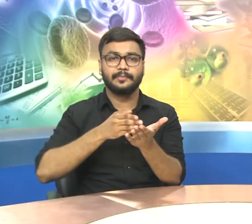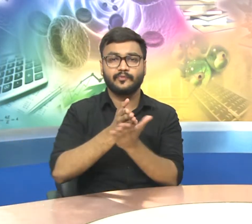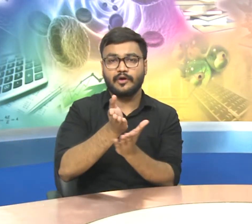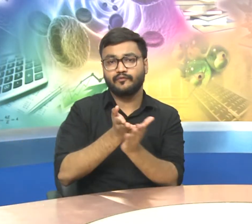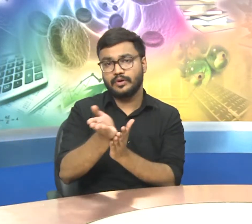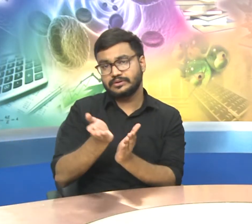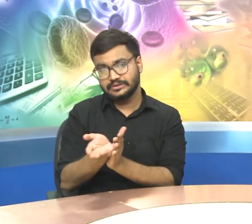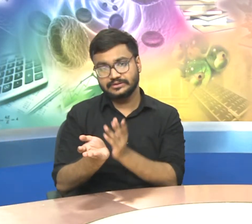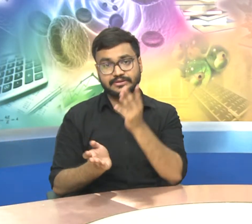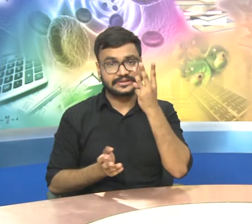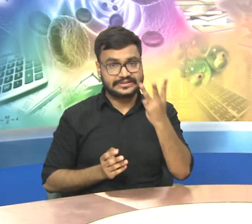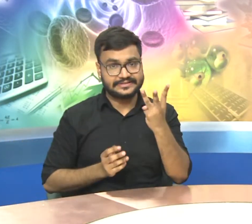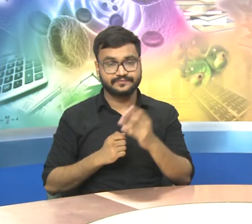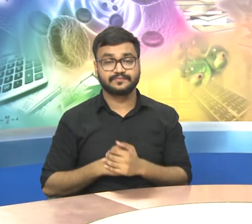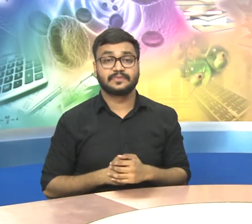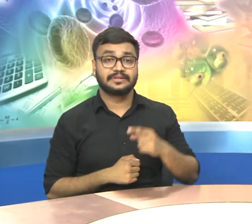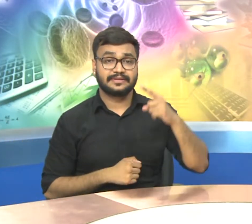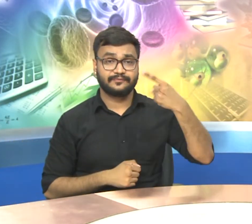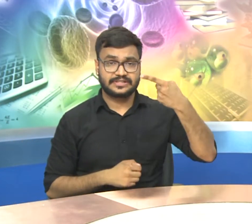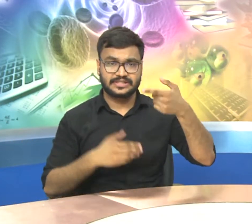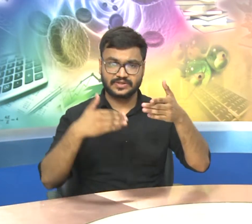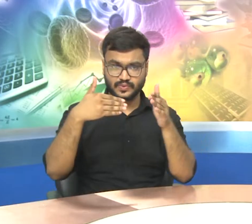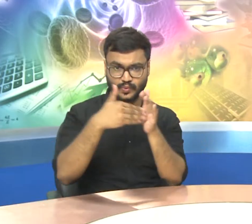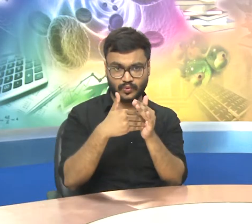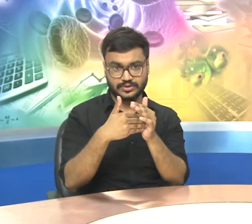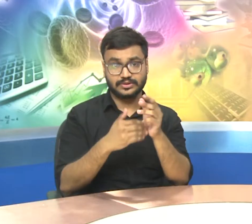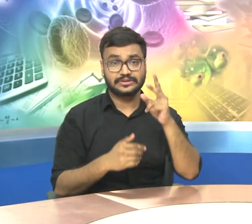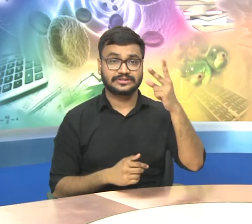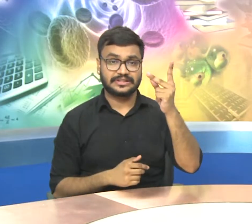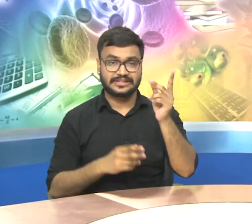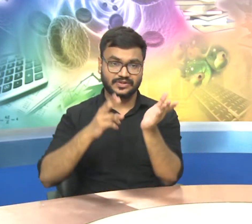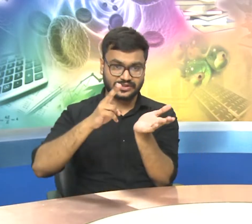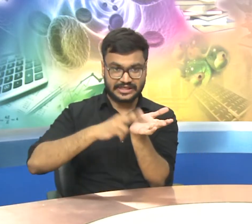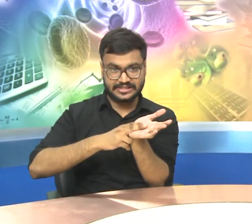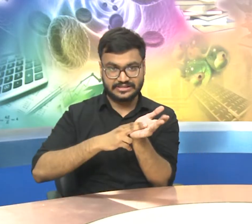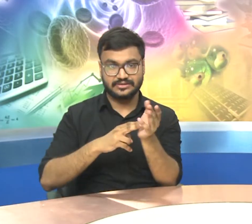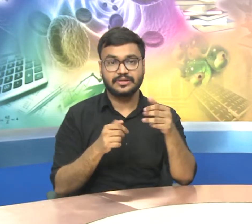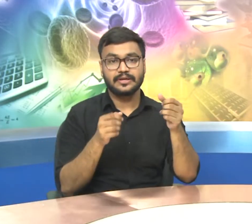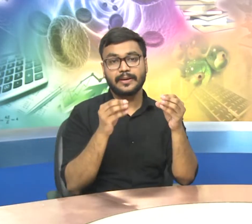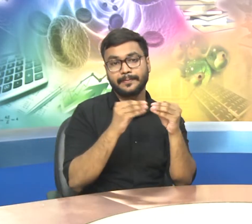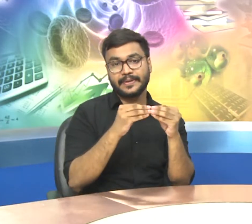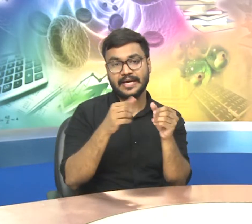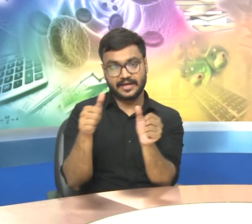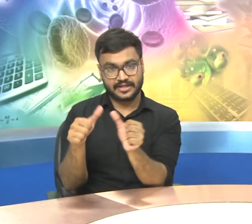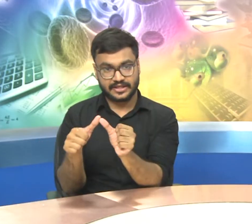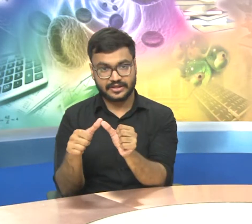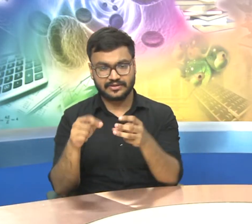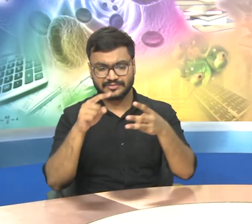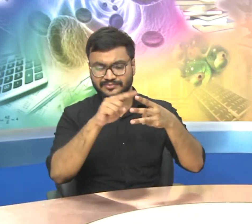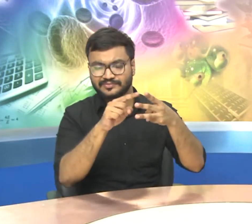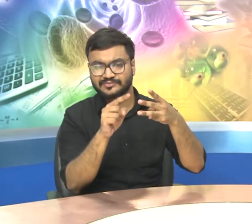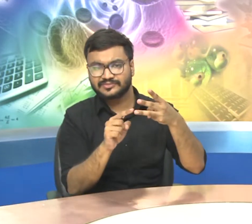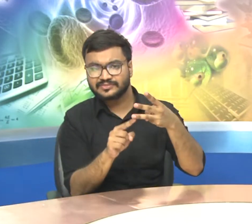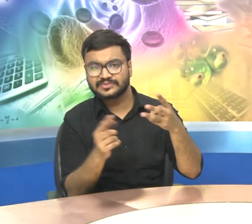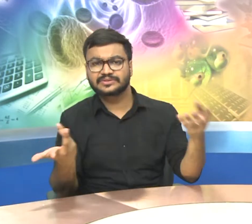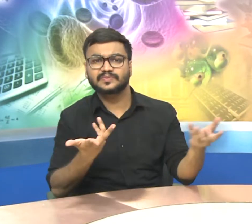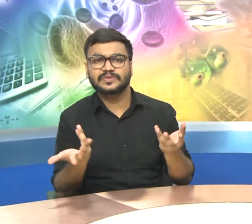Consumers are divided into three groups: zooplankton, nectons, benthic